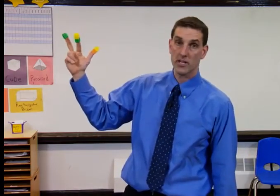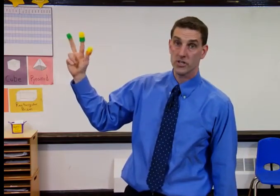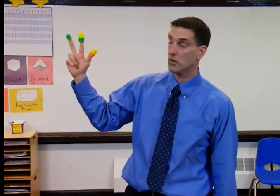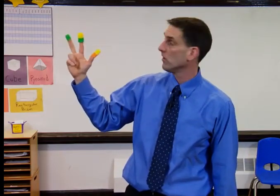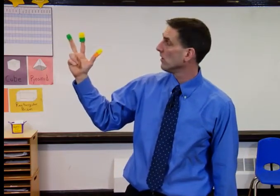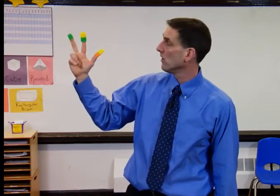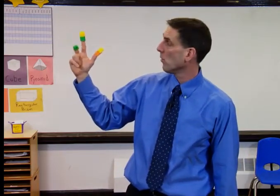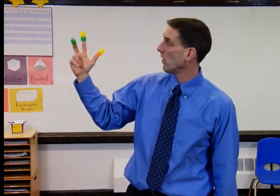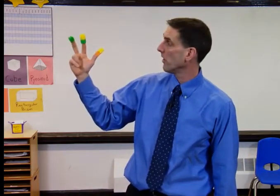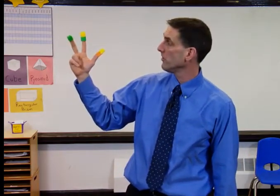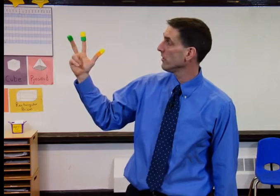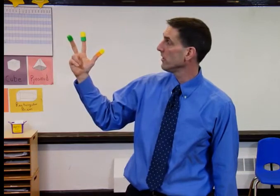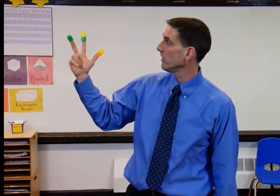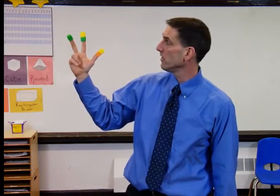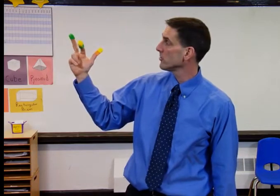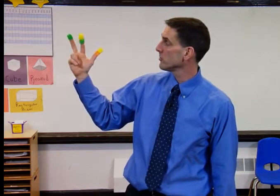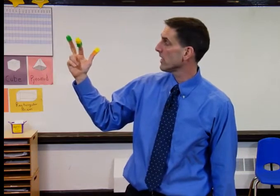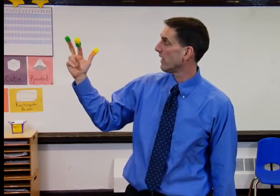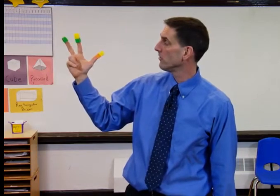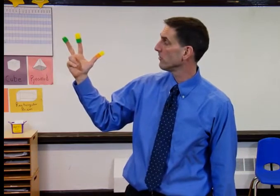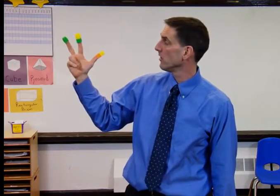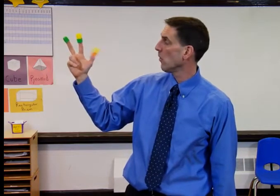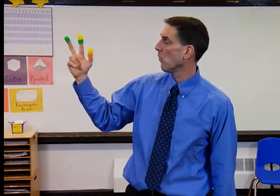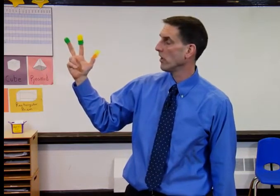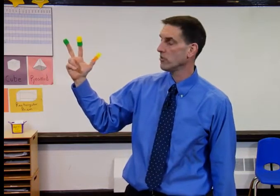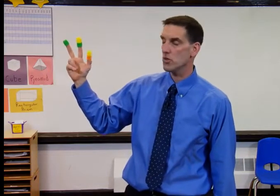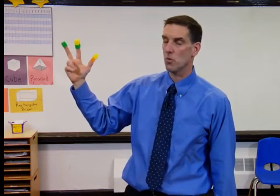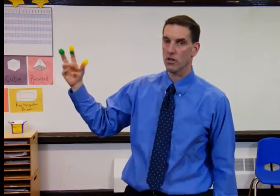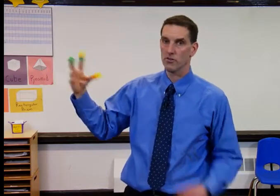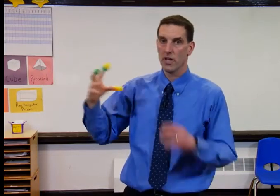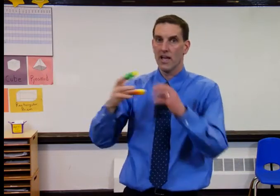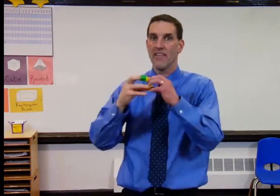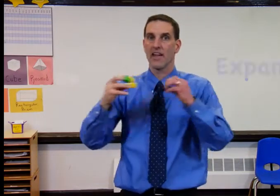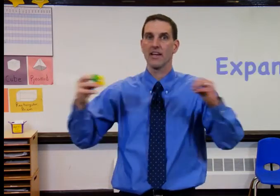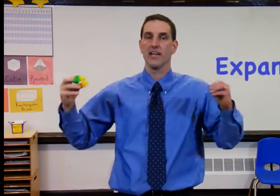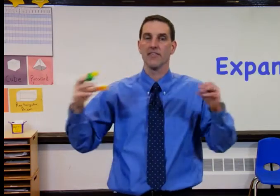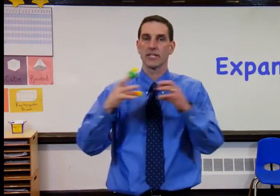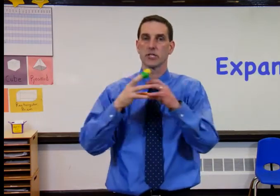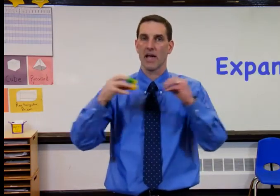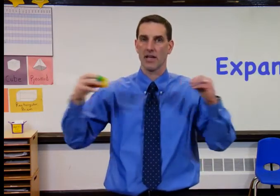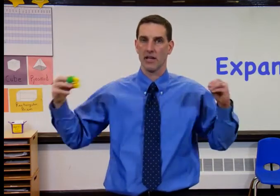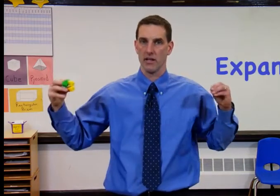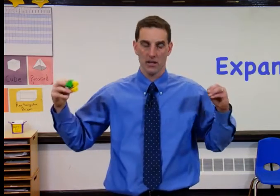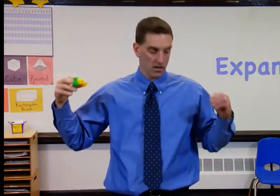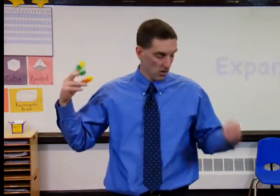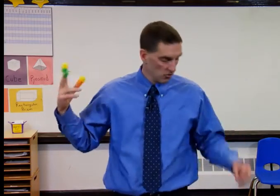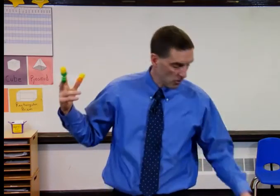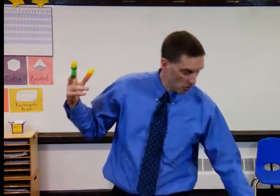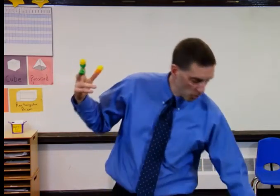122. 100, 2 tens, 2 ones. And that idea of expanded. So with